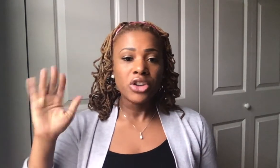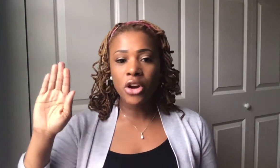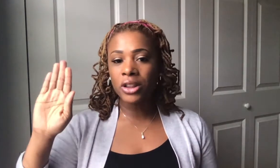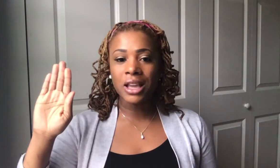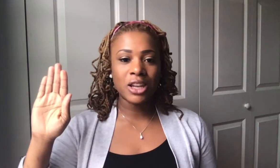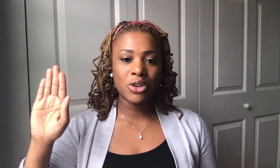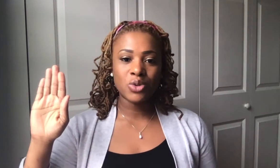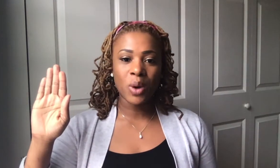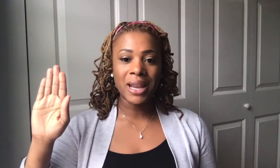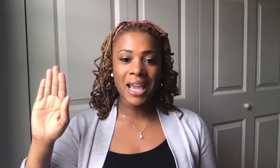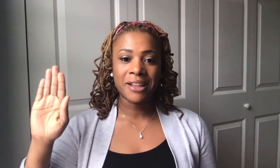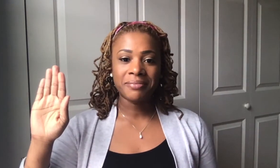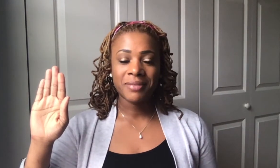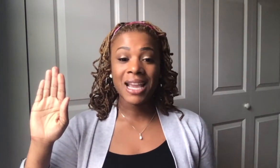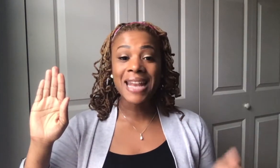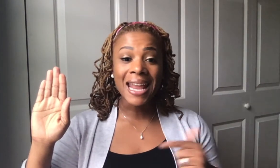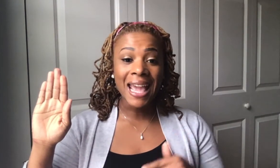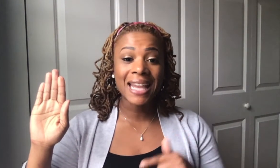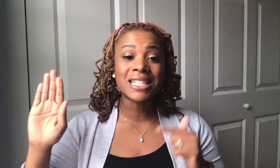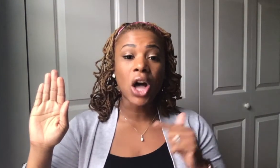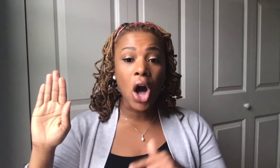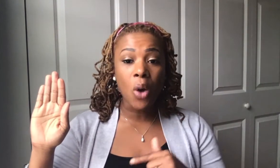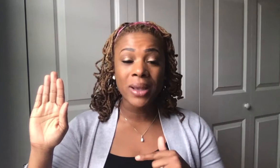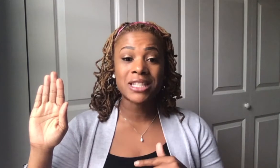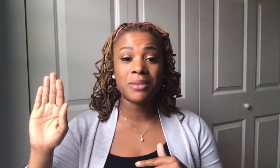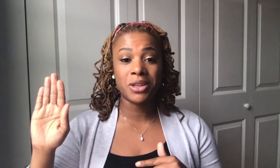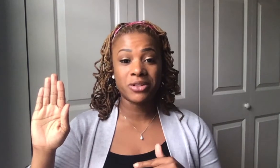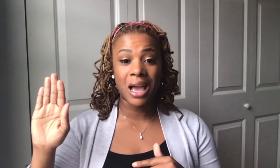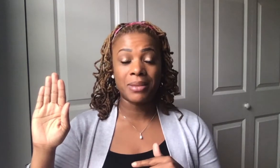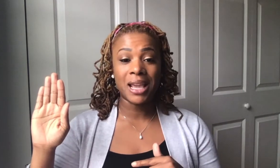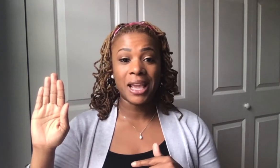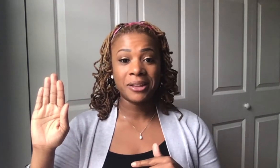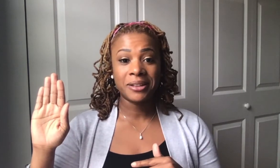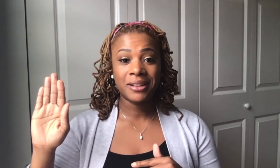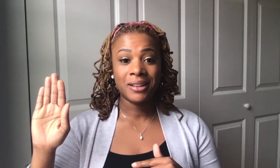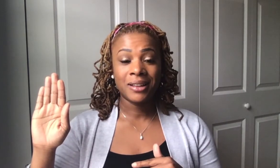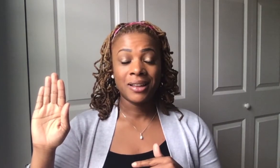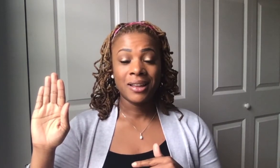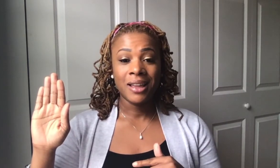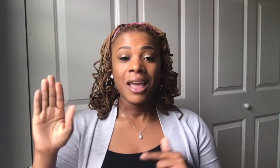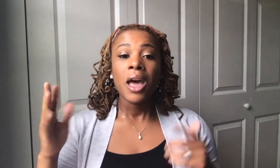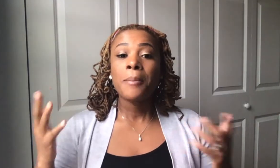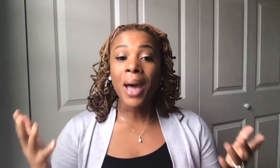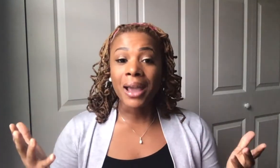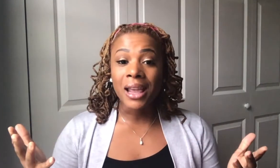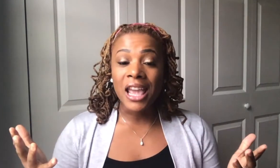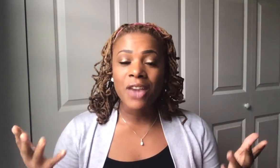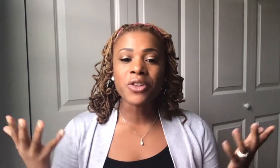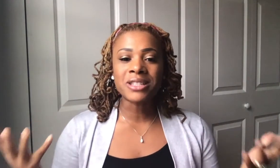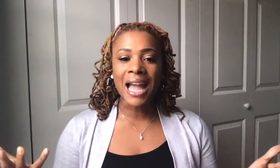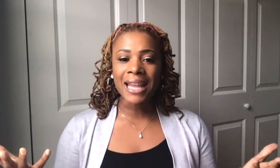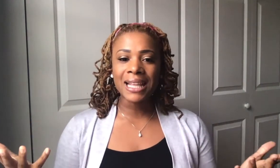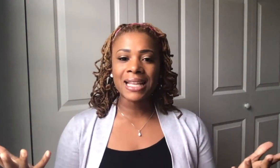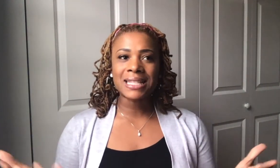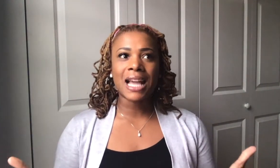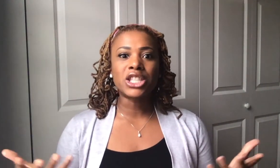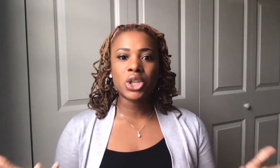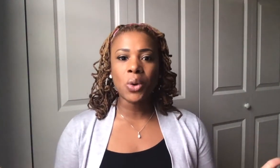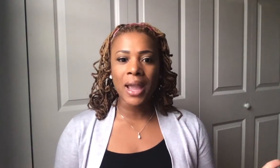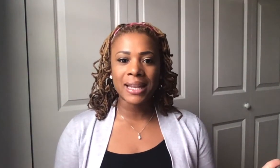only going to use one hand. And that hand is always going to be your dominant hand. But if you're signing, let's say, a two-handed